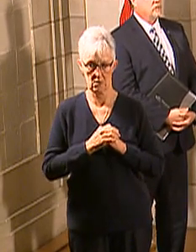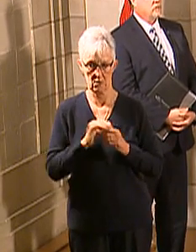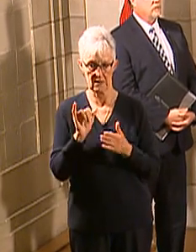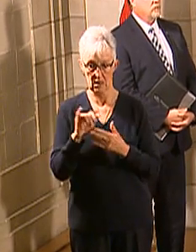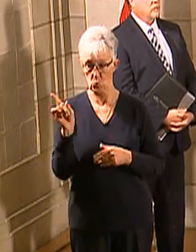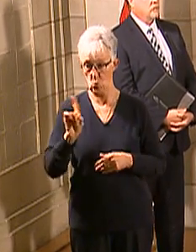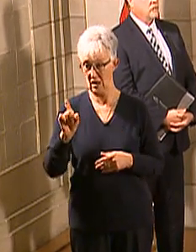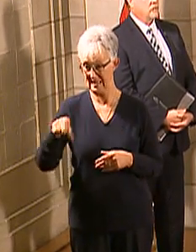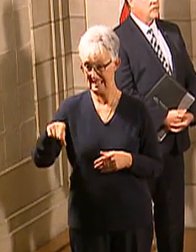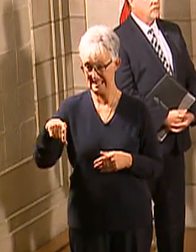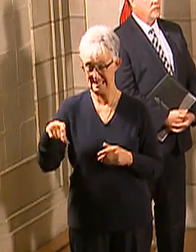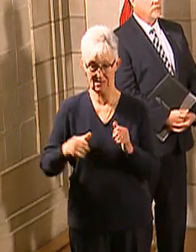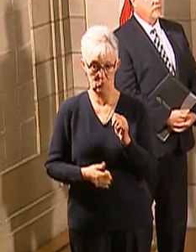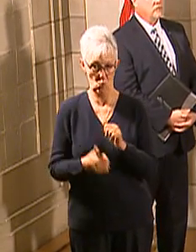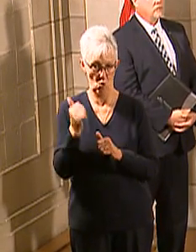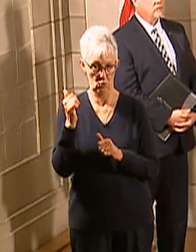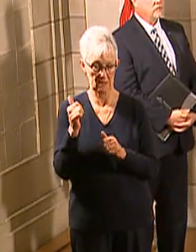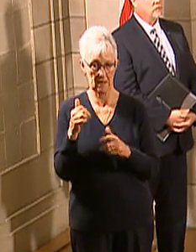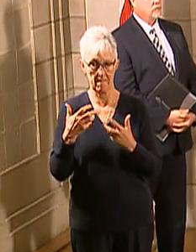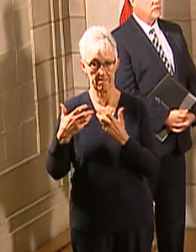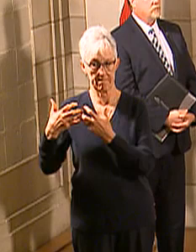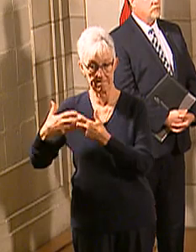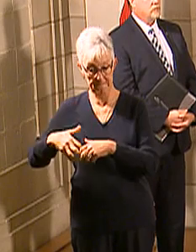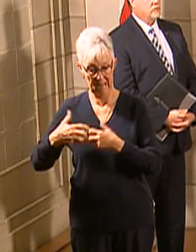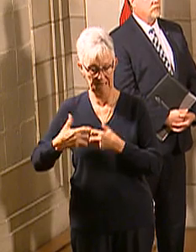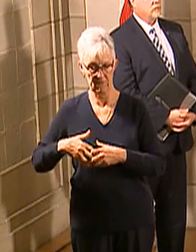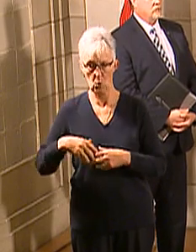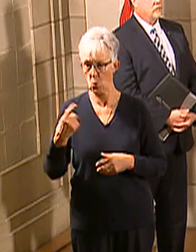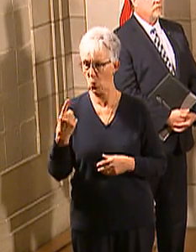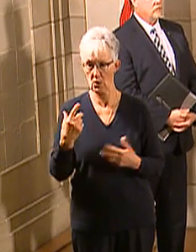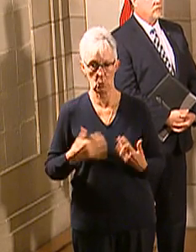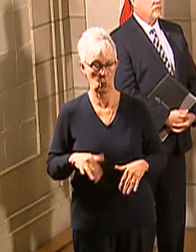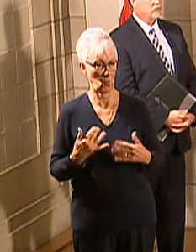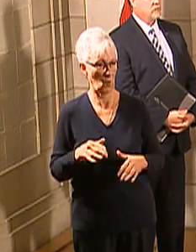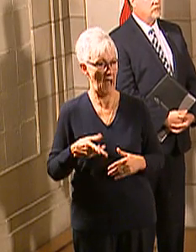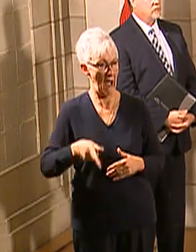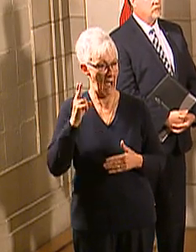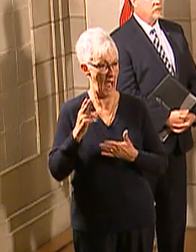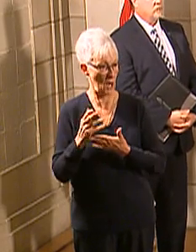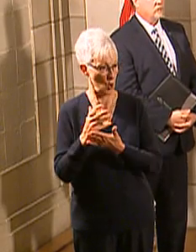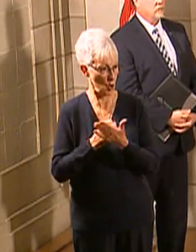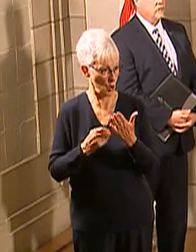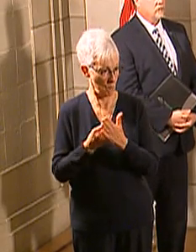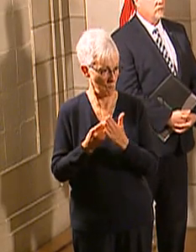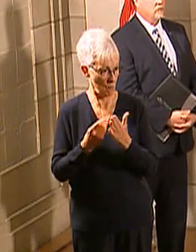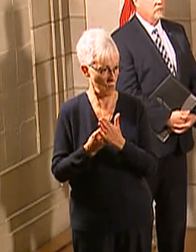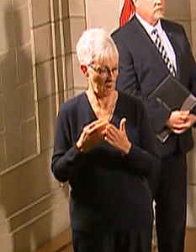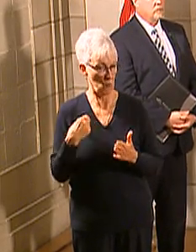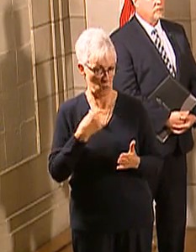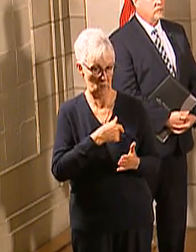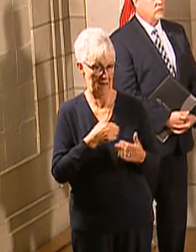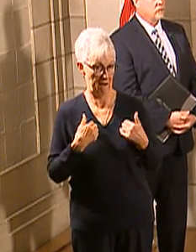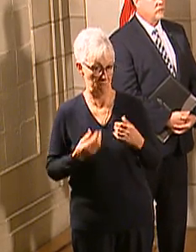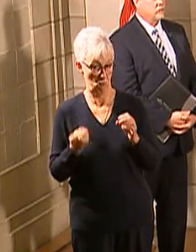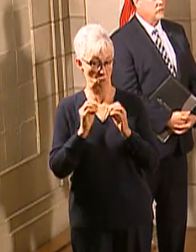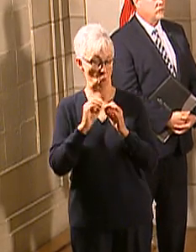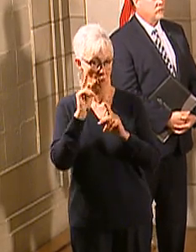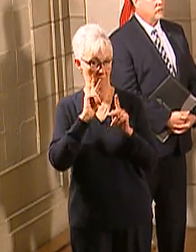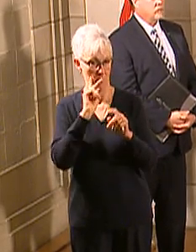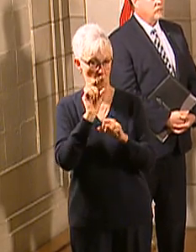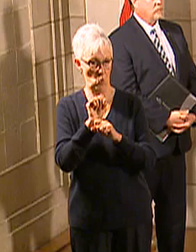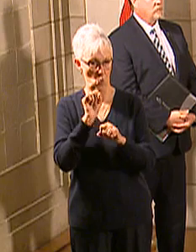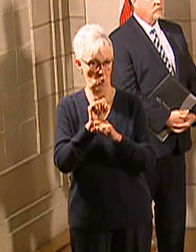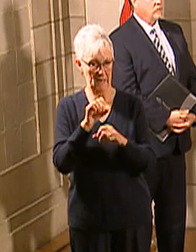the greatest. And as the governor mentioned, manufacturing's one of those high-wage areas, and we're actually up with more people employed in that area now than